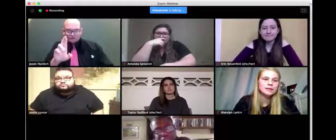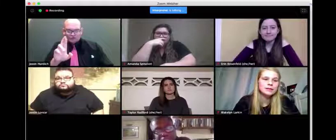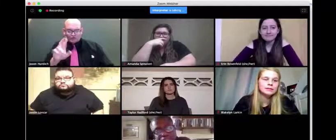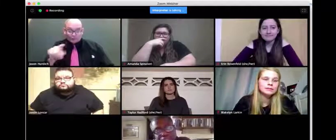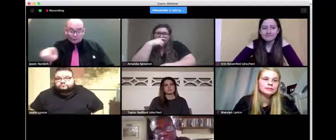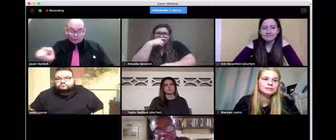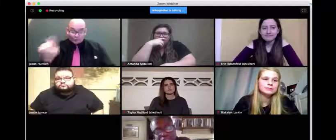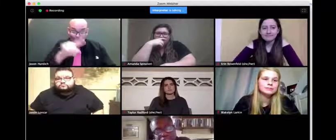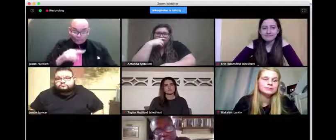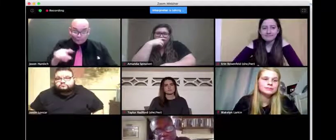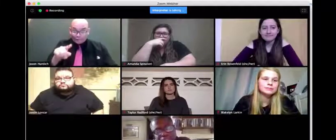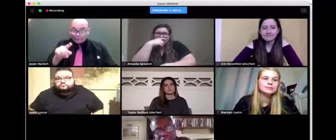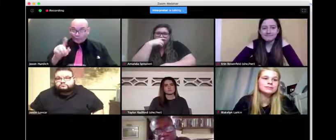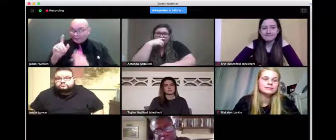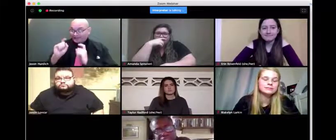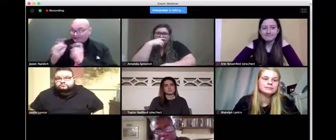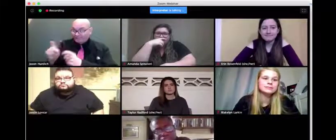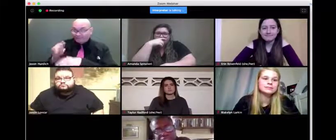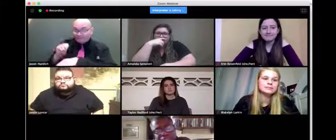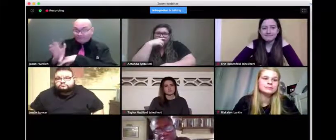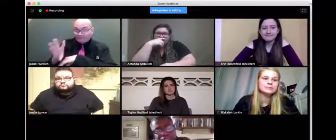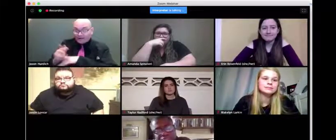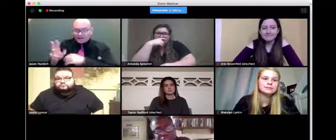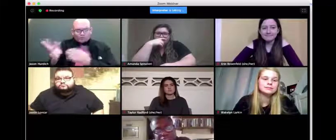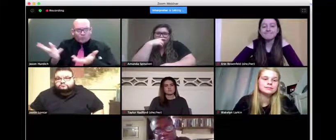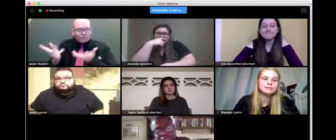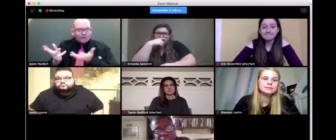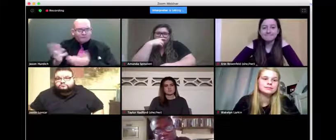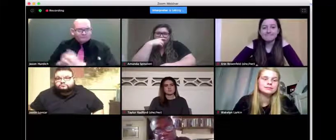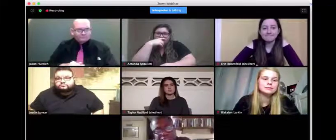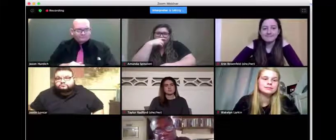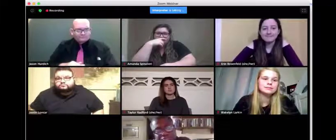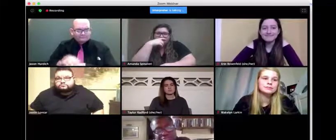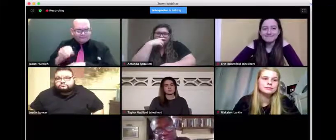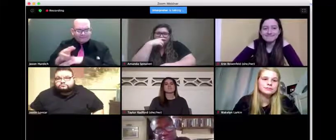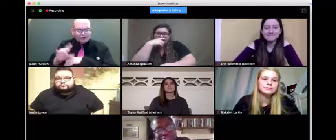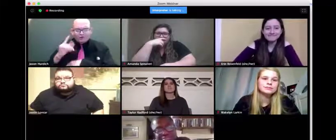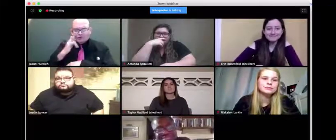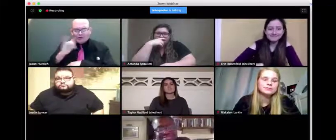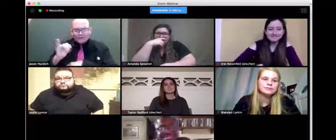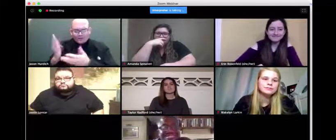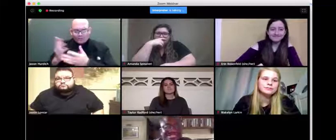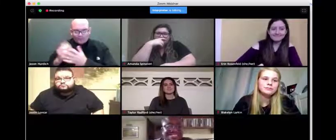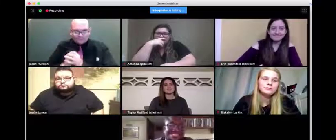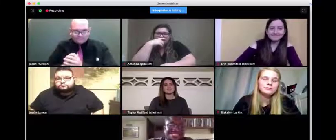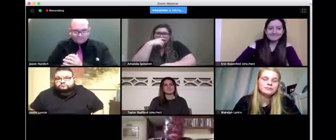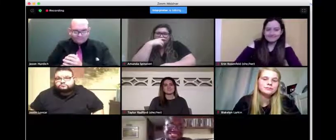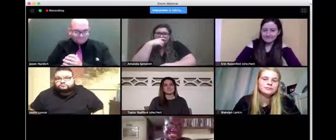do that and what that would look like? Let's start with